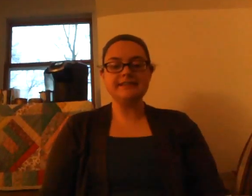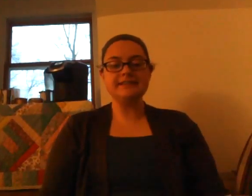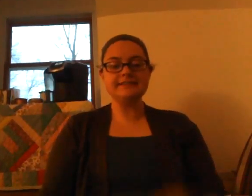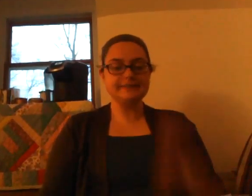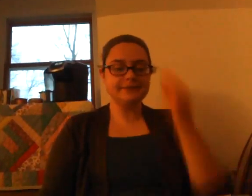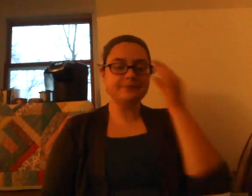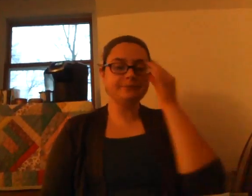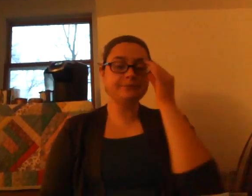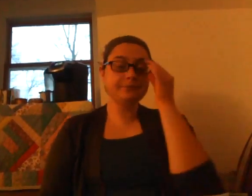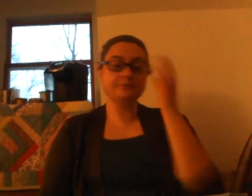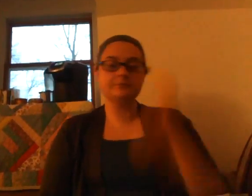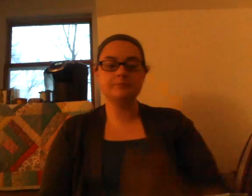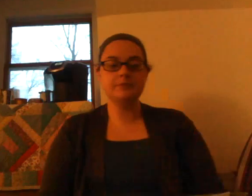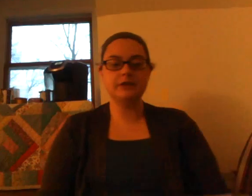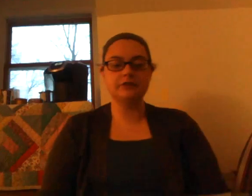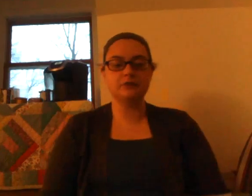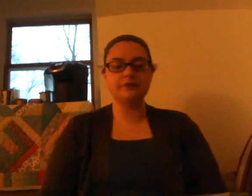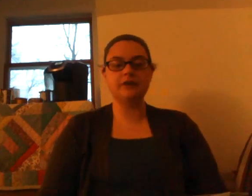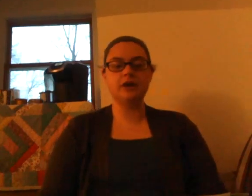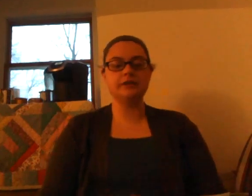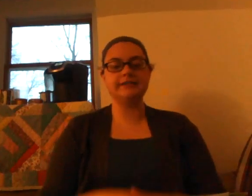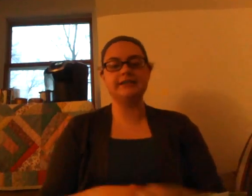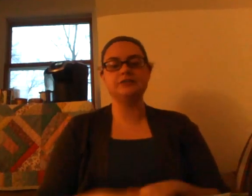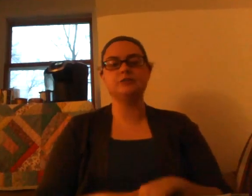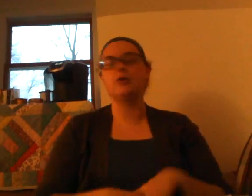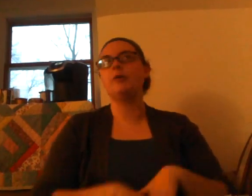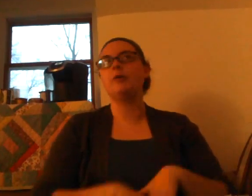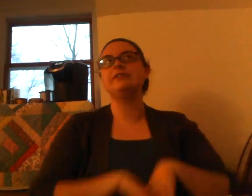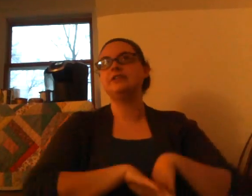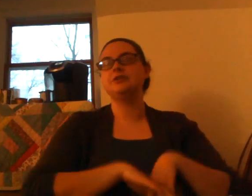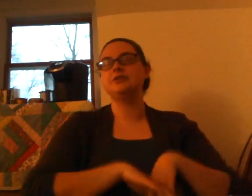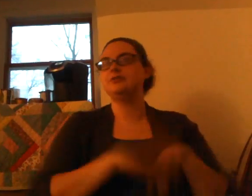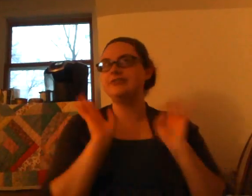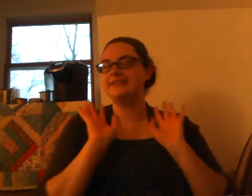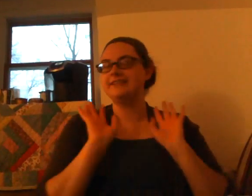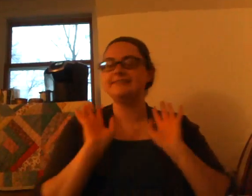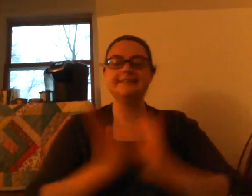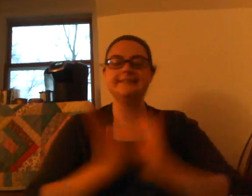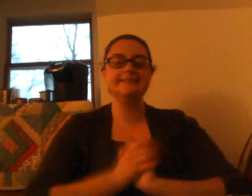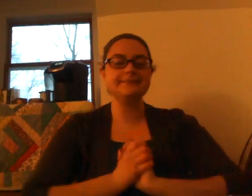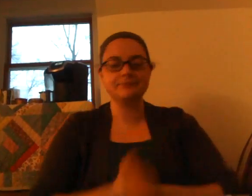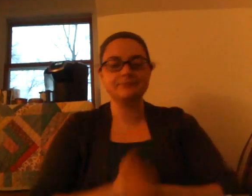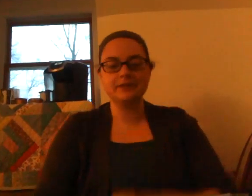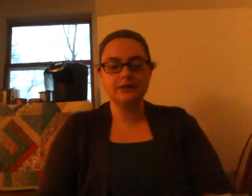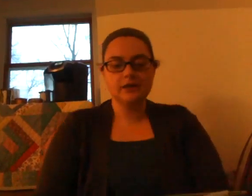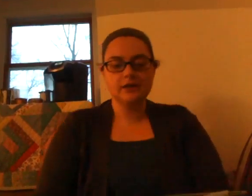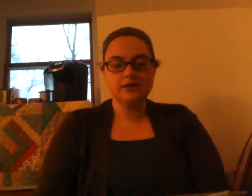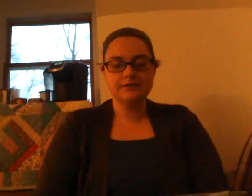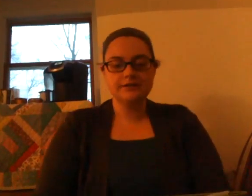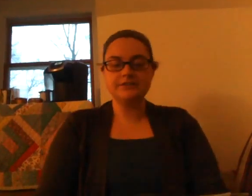Senses. Because during the holidays, you always need to use your senses. Senses